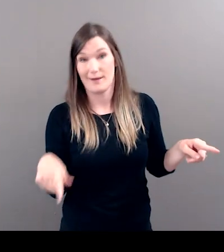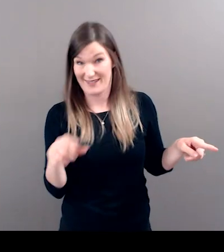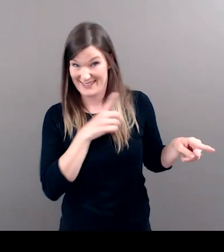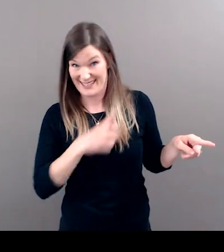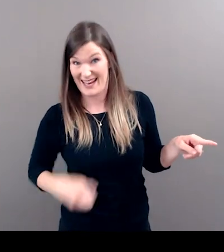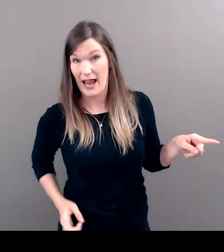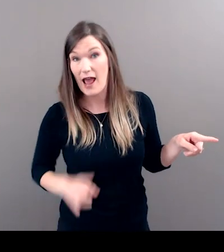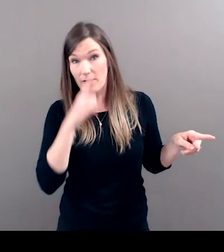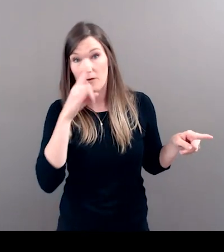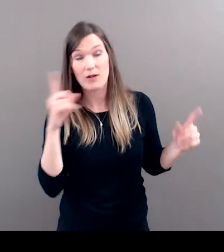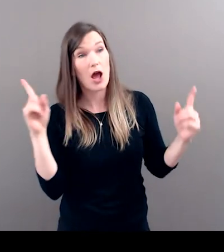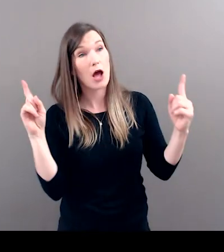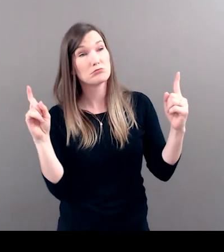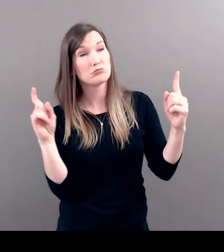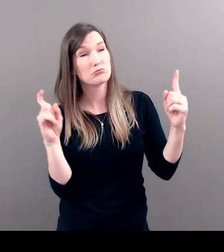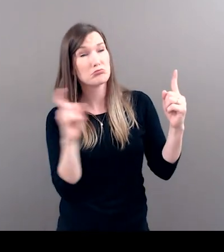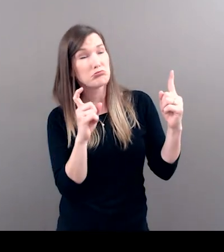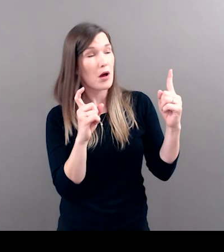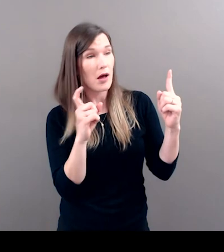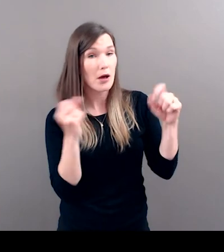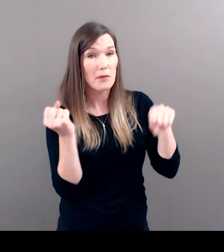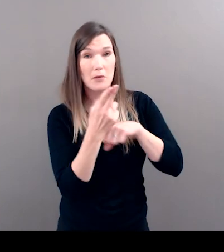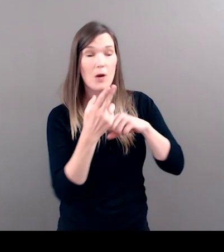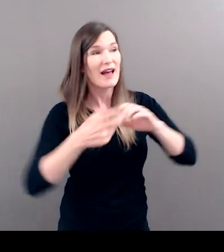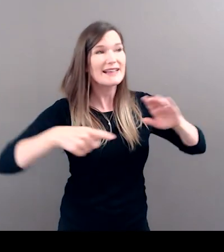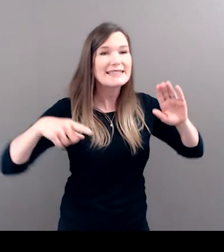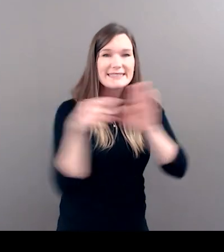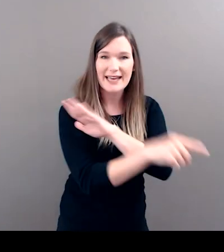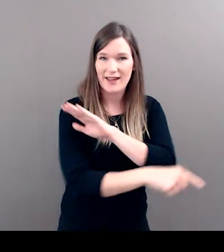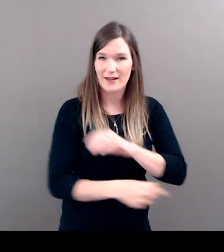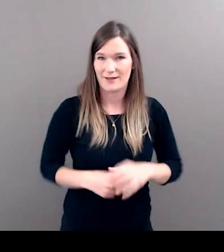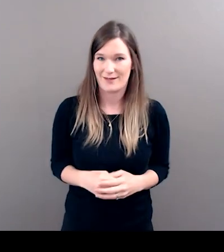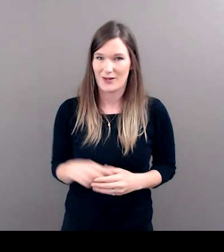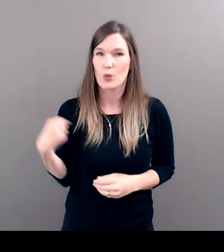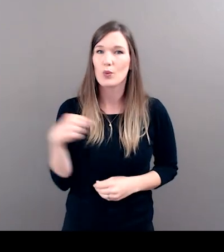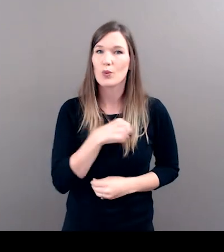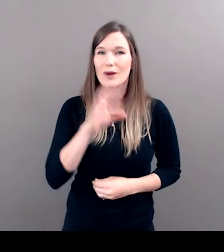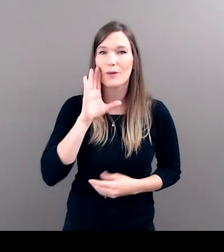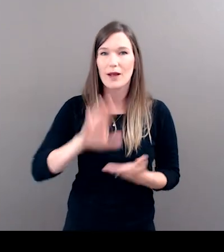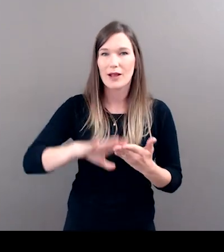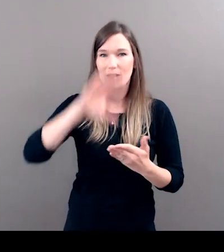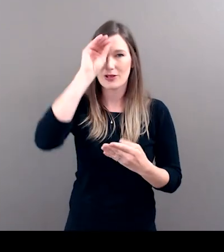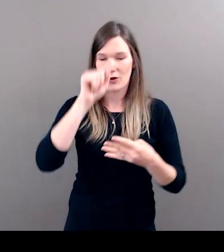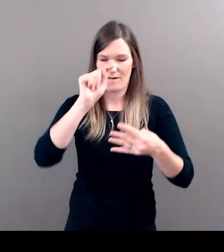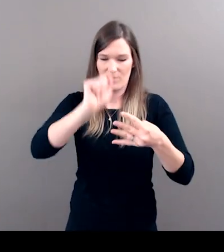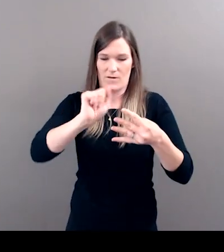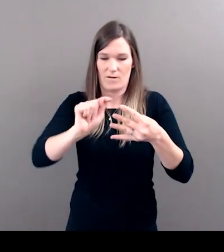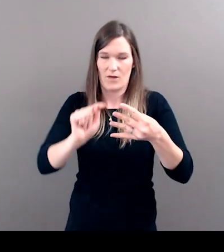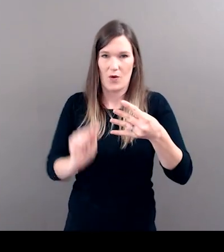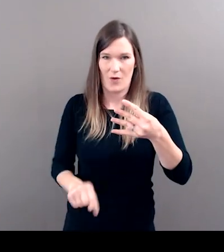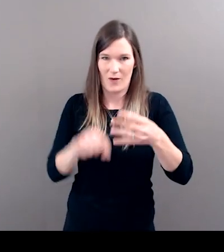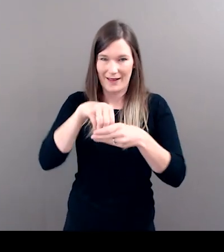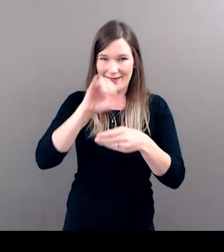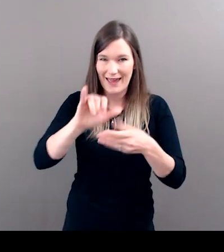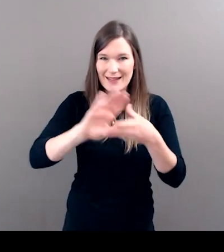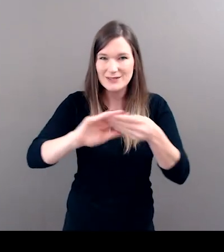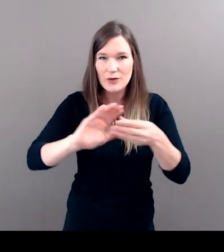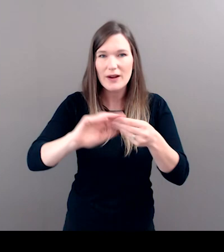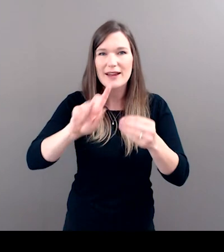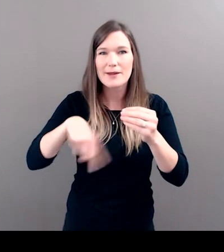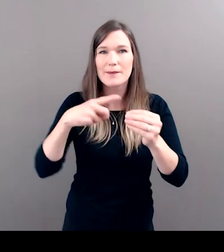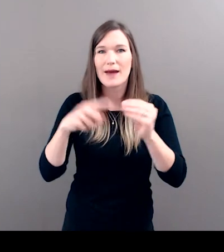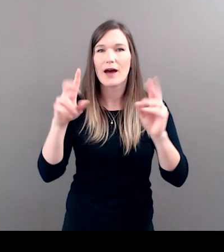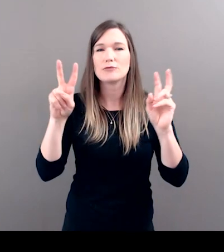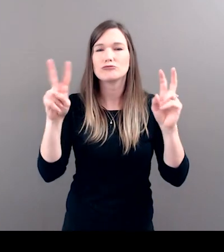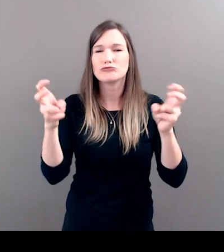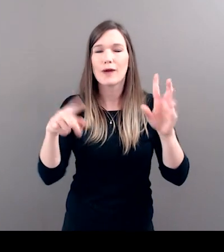was four things we're going to learn about being a giant killer. Number one, giant